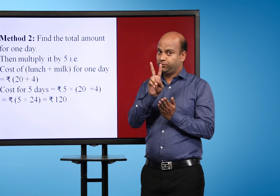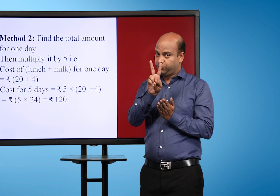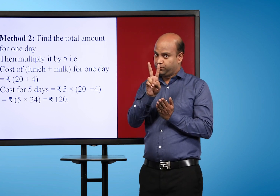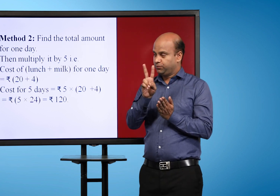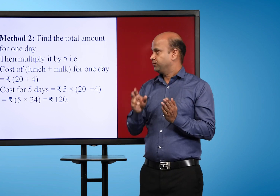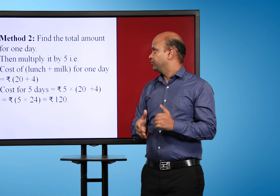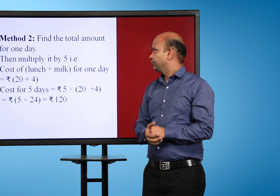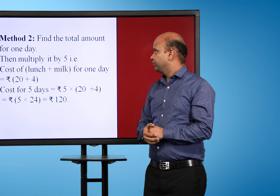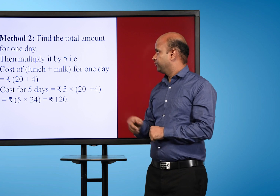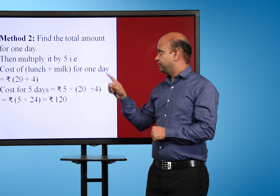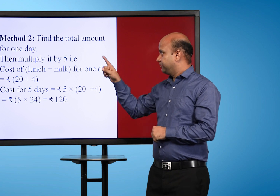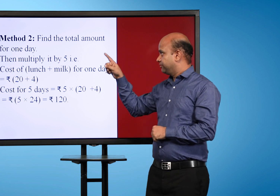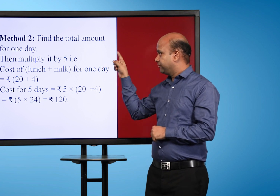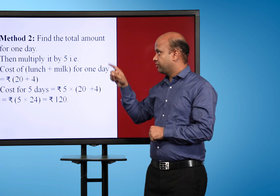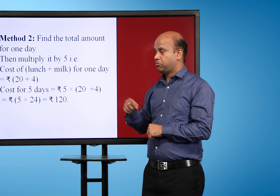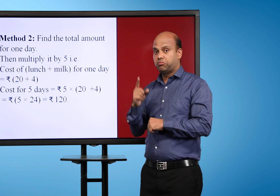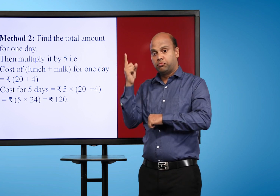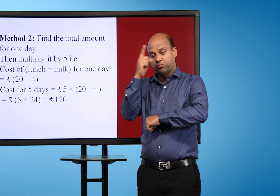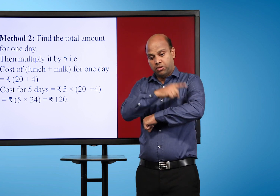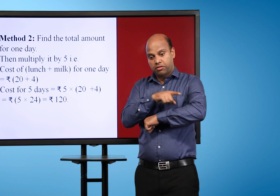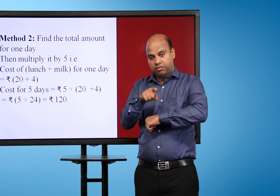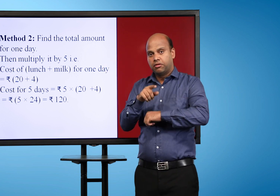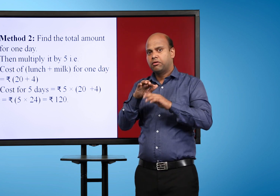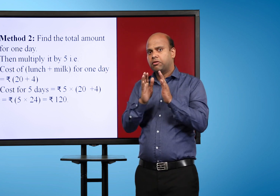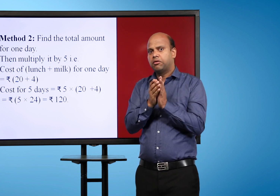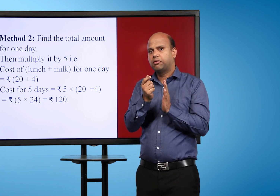Method 2. Find the total amount for 1 day.